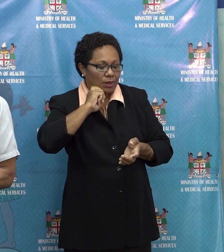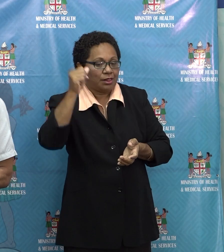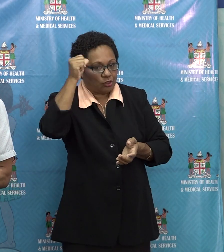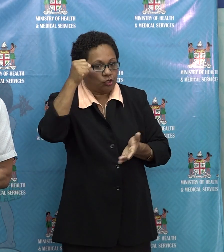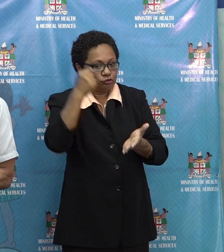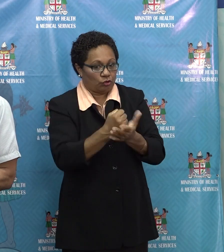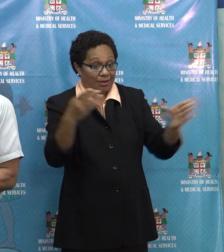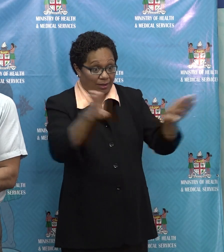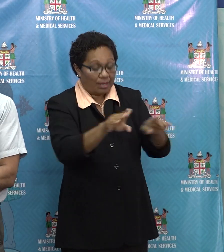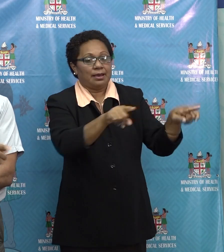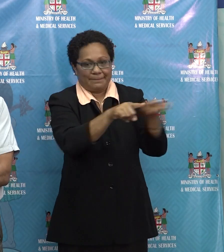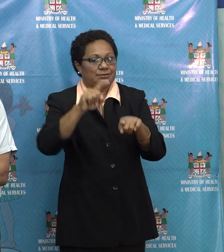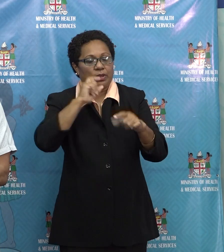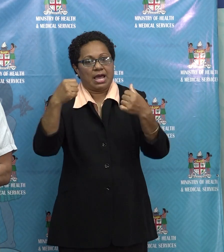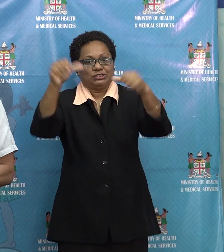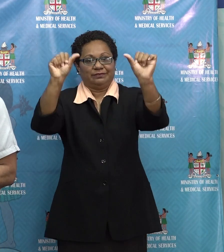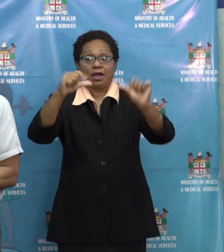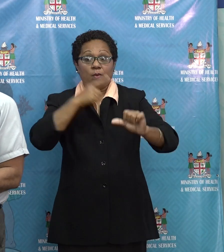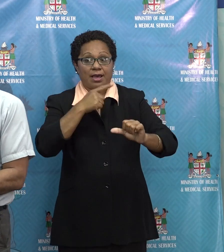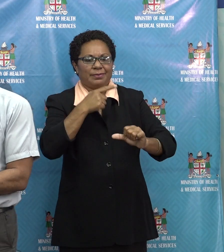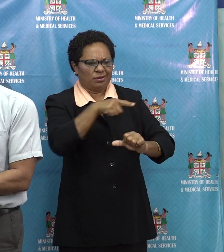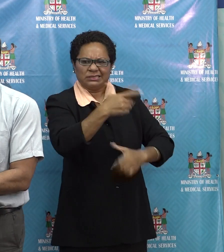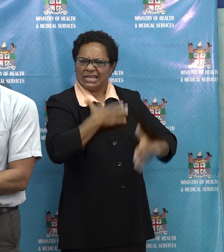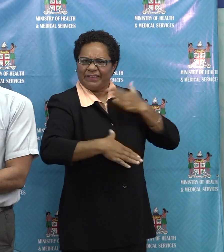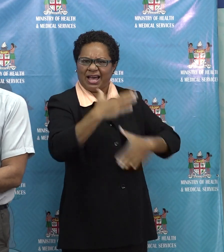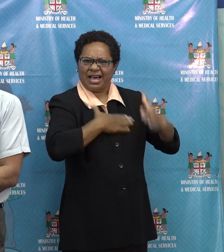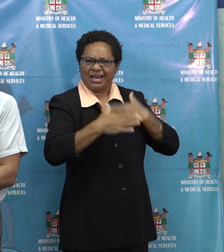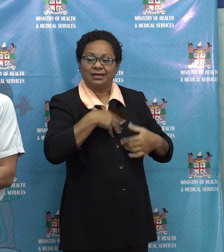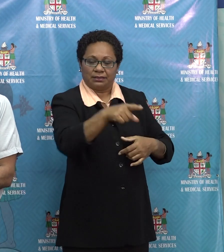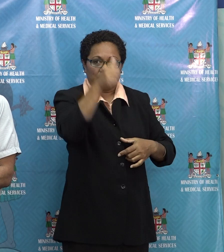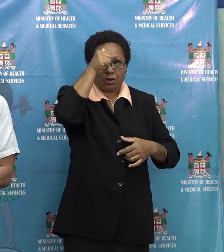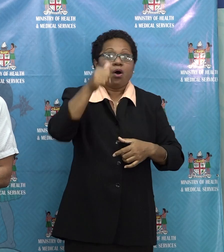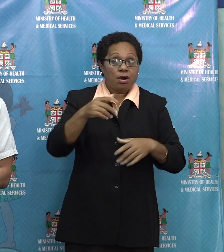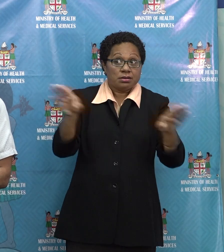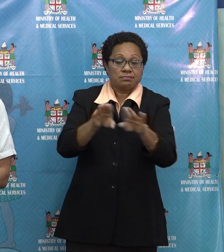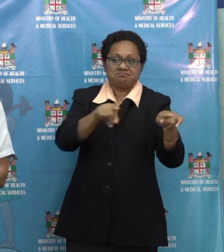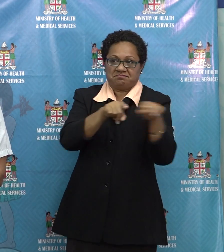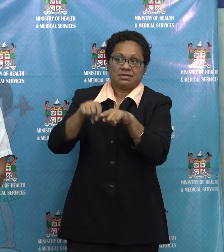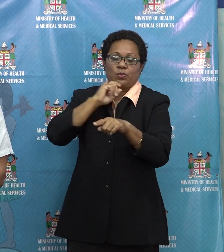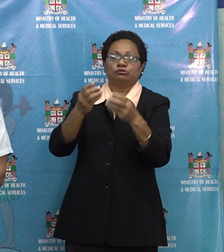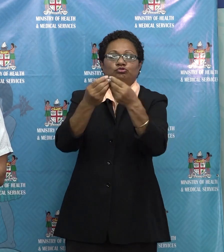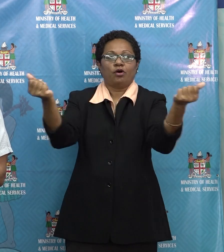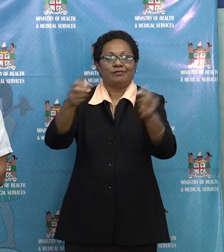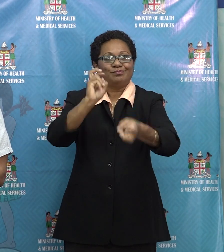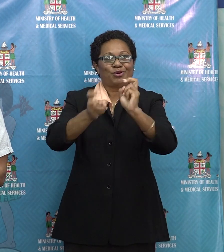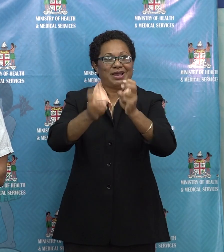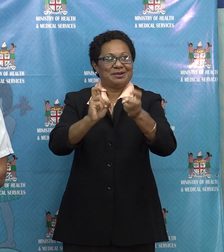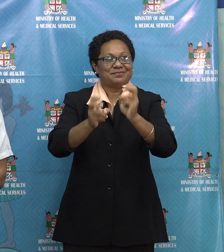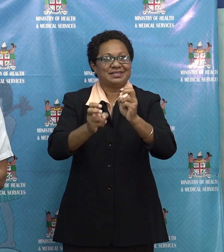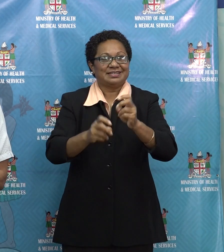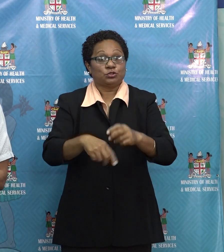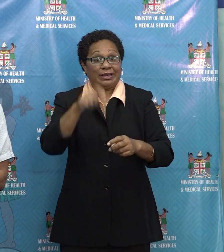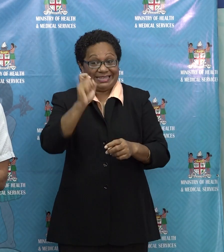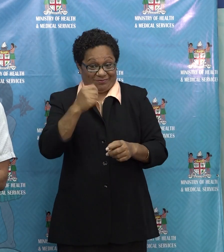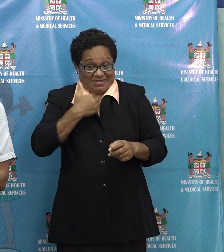work. Because of the suffering that they will endure, they say, okay, it must work. Now, in order for me to make it